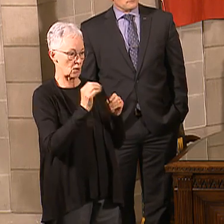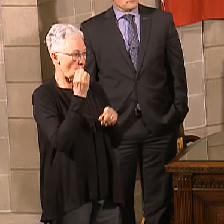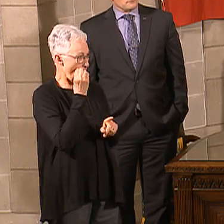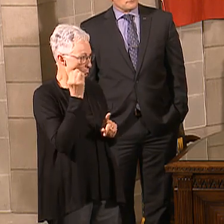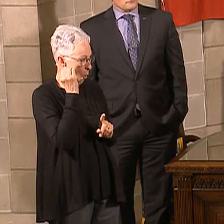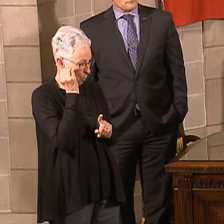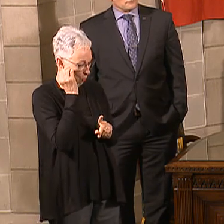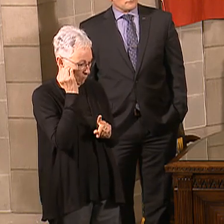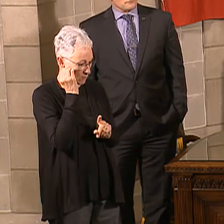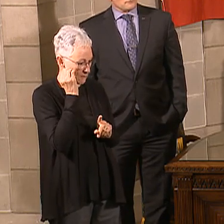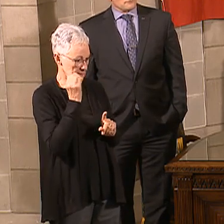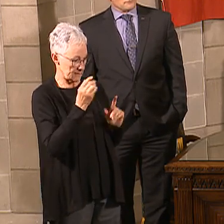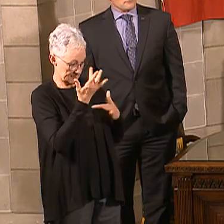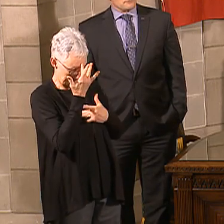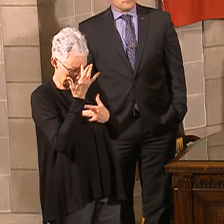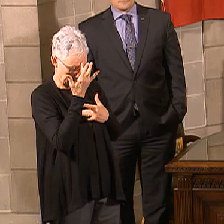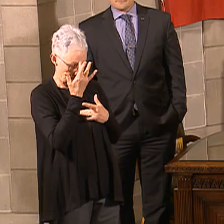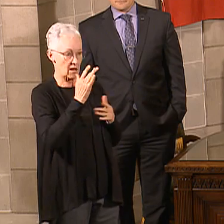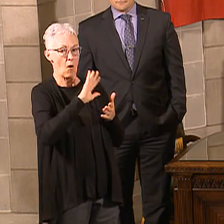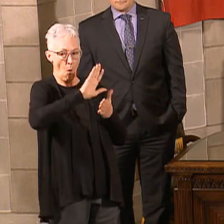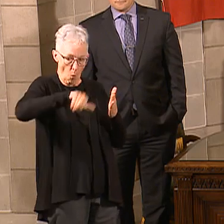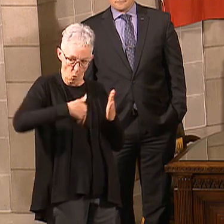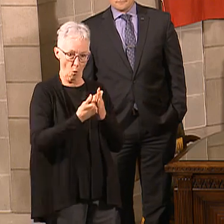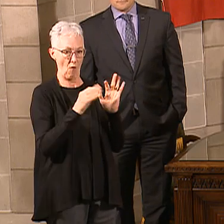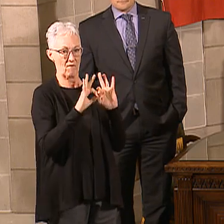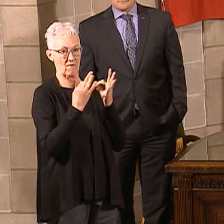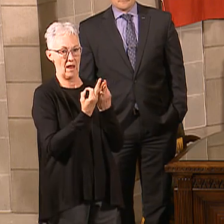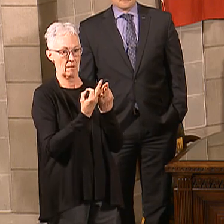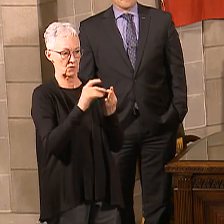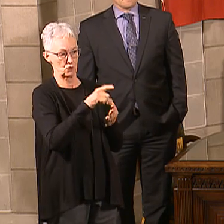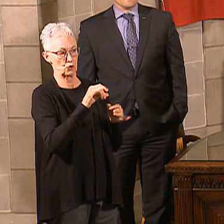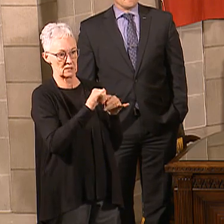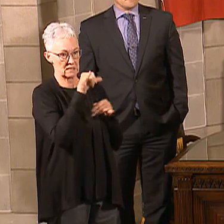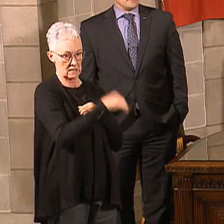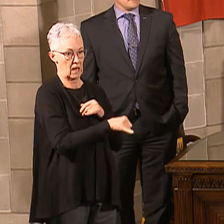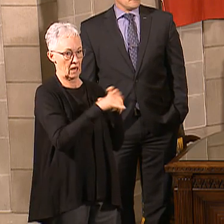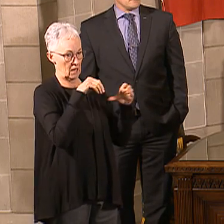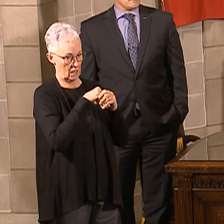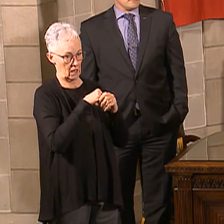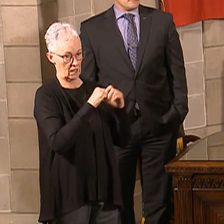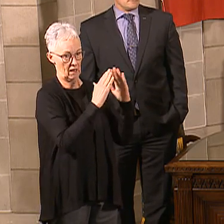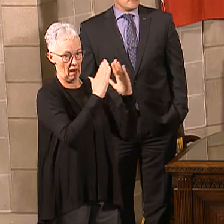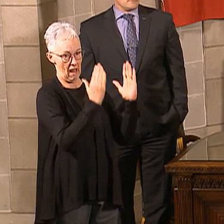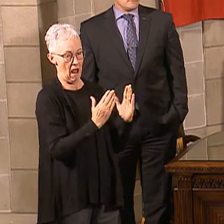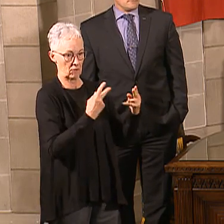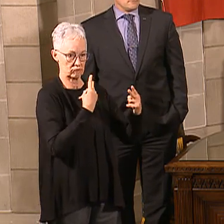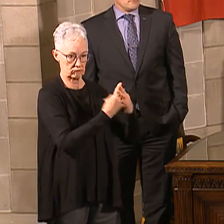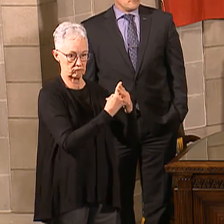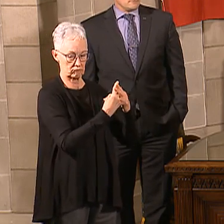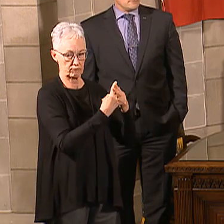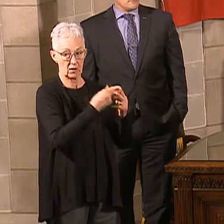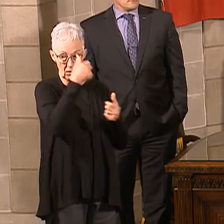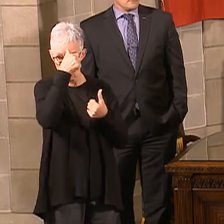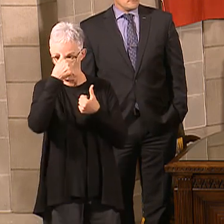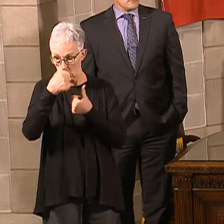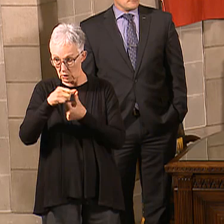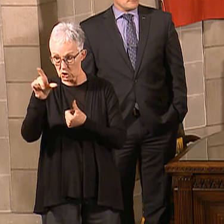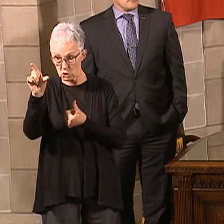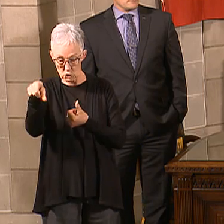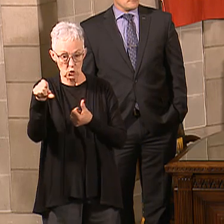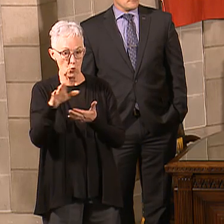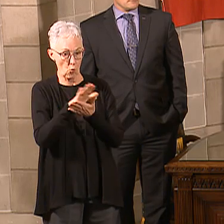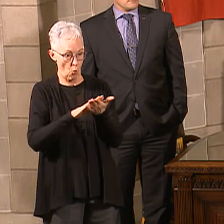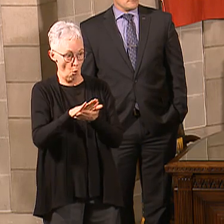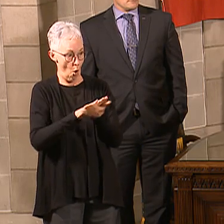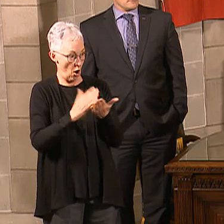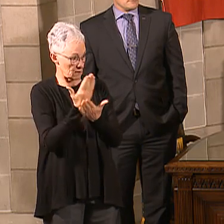anybody in your household is sick, stay home. Continue to make sure you're washing your hands often and washing them for 20 seconds at a time. Remember, we've covered the whole